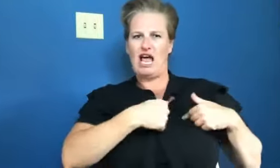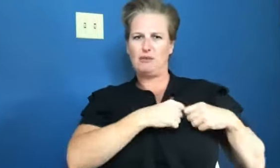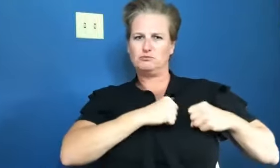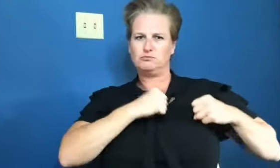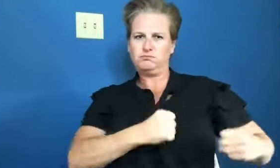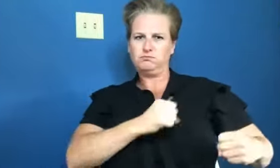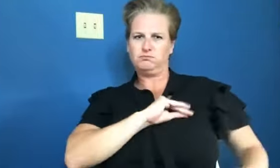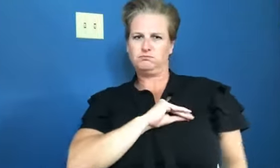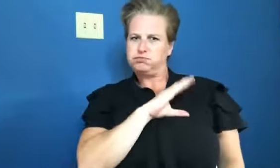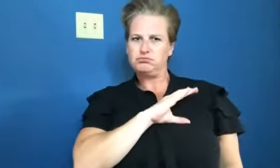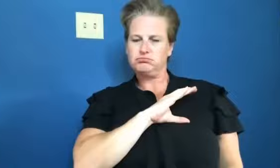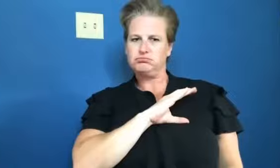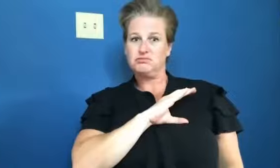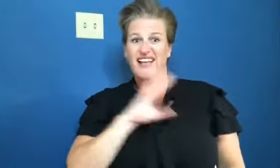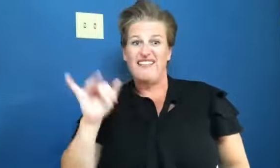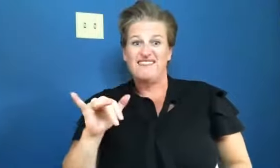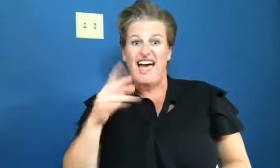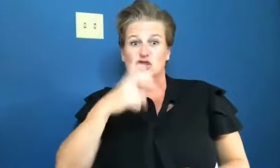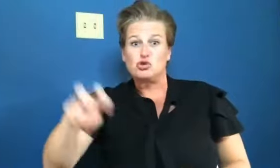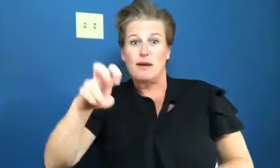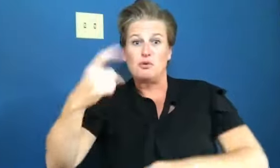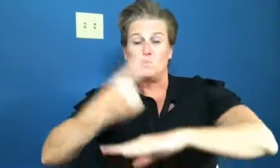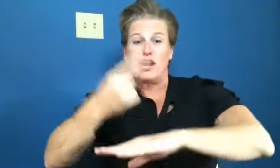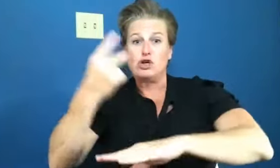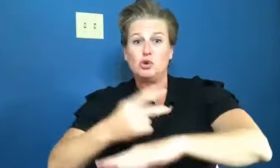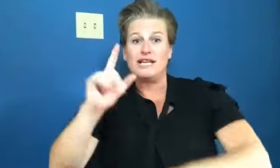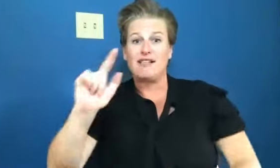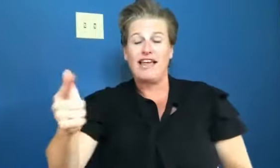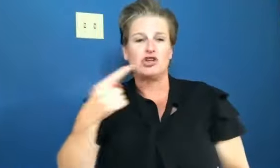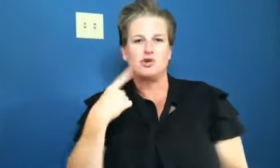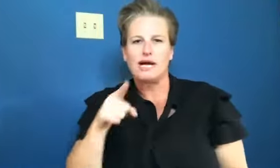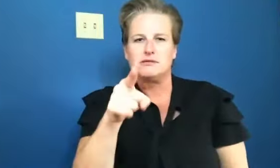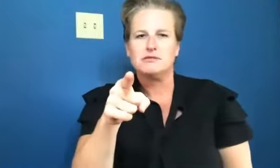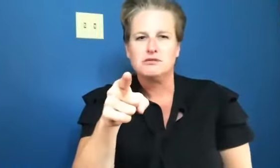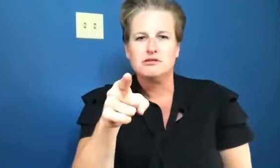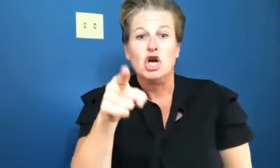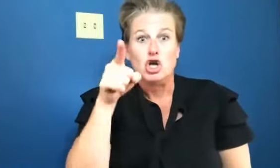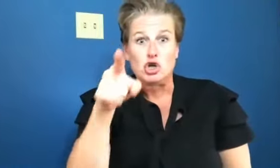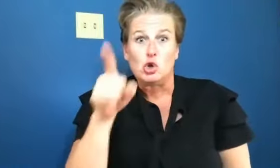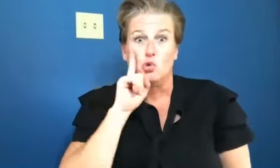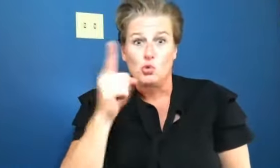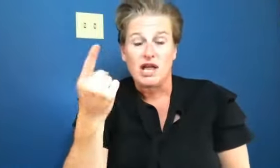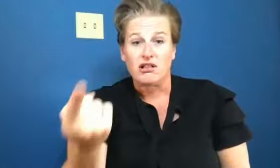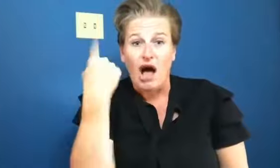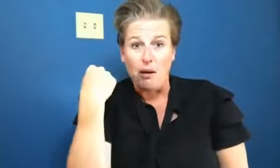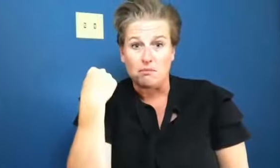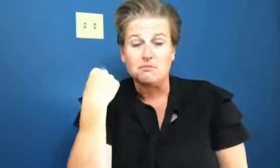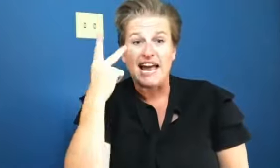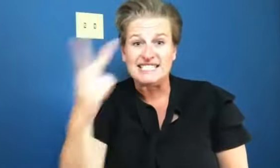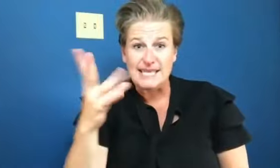trip was in a day or two. And I said, I got in his face and I said, you're going to come up and see mama with me. You're going to act